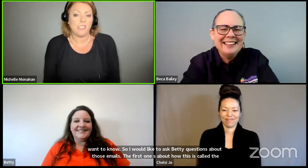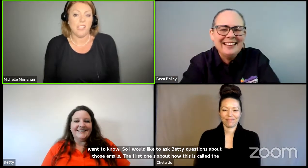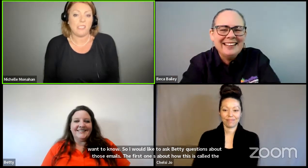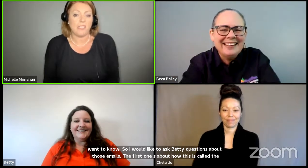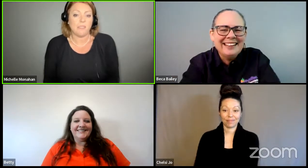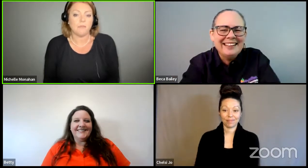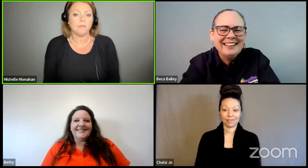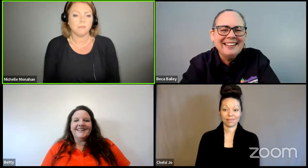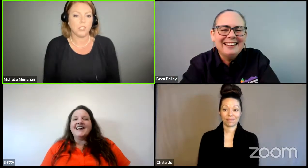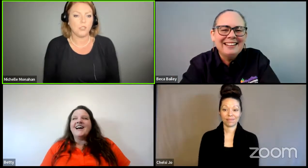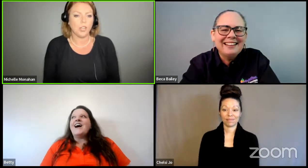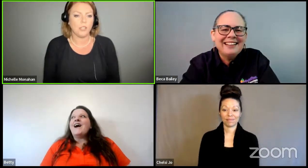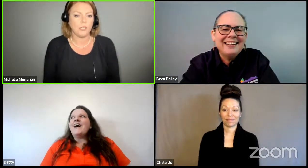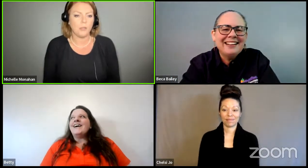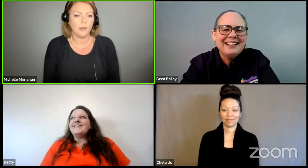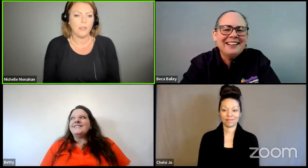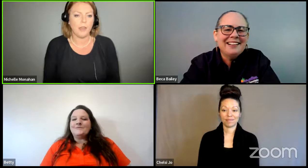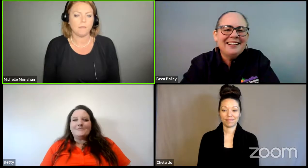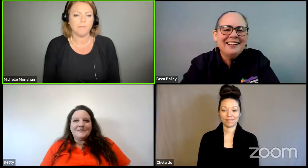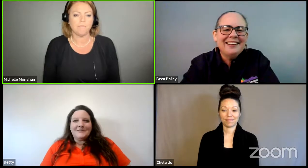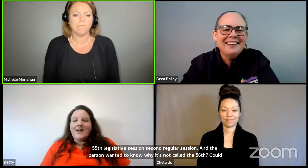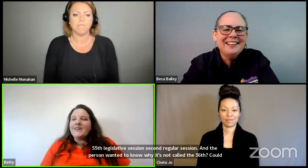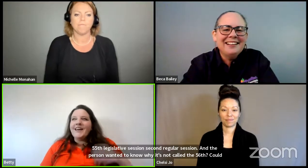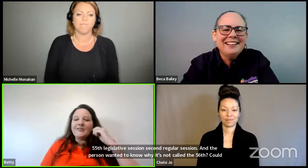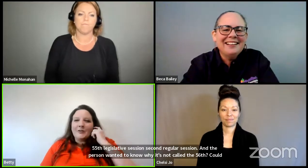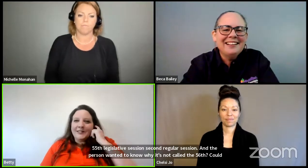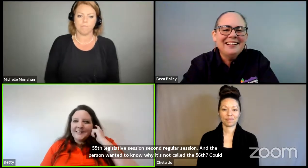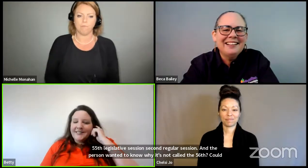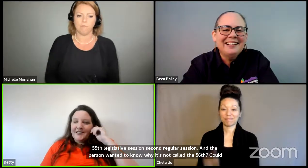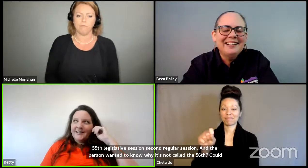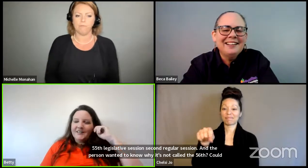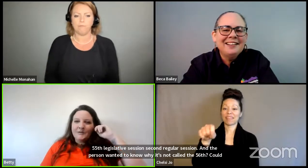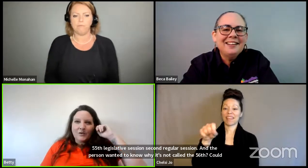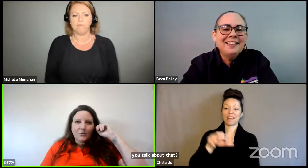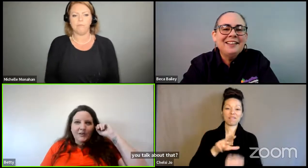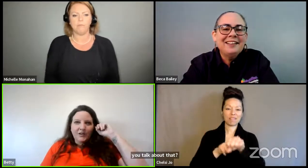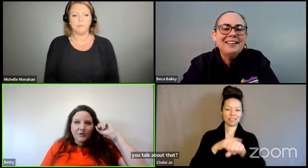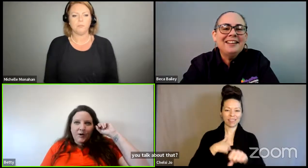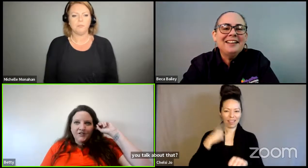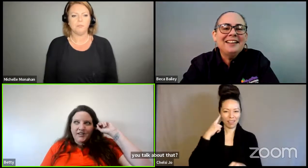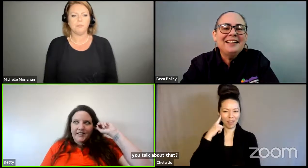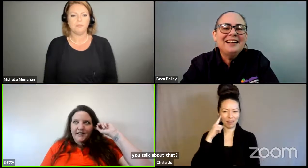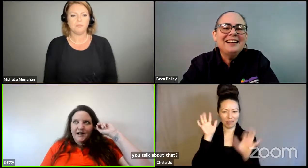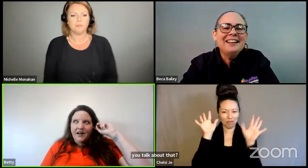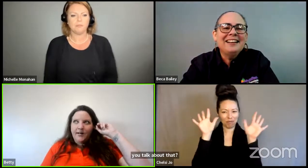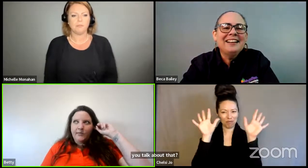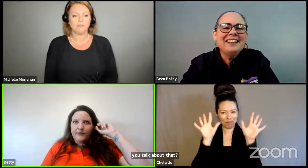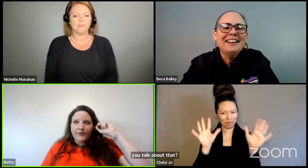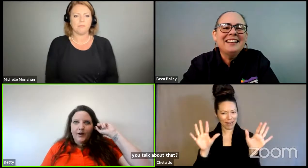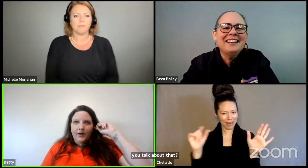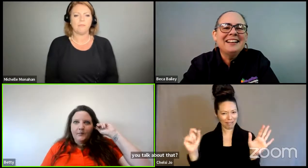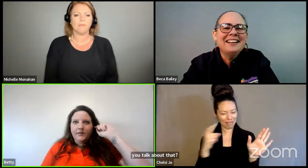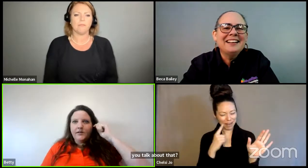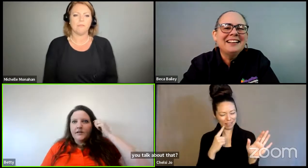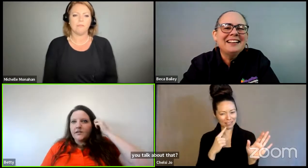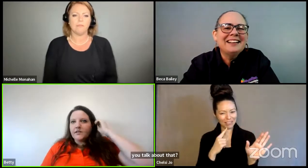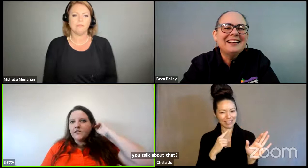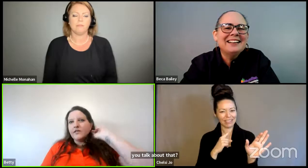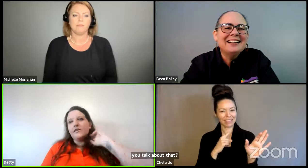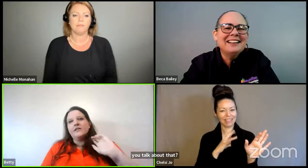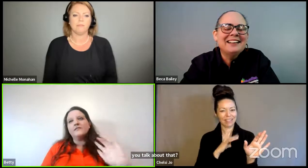the 56th. Could you talk a little bit about that? Yeah, of course. I thought that was a really good question